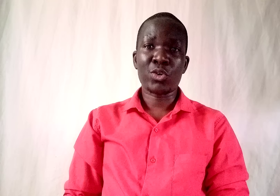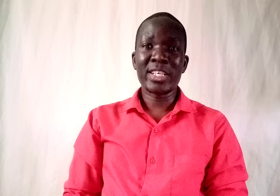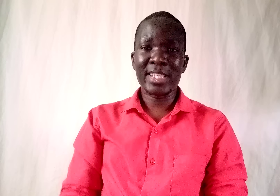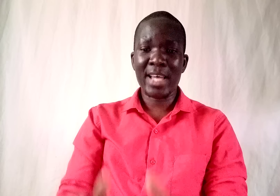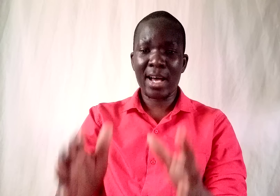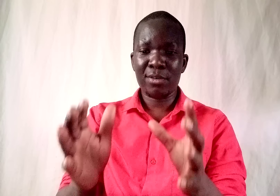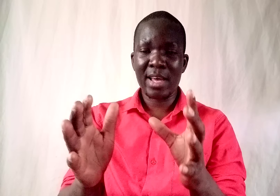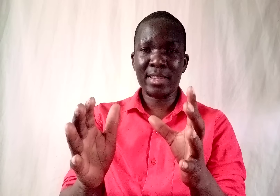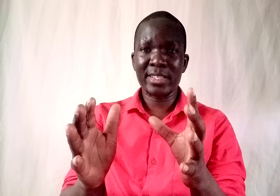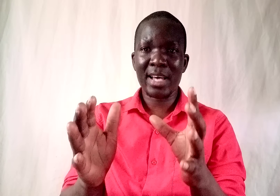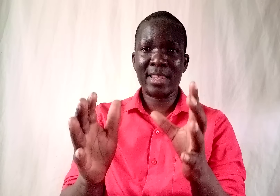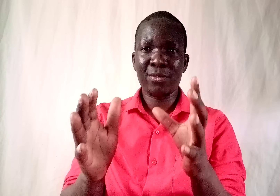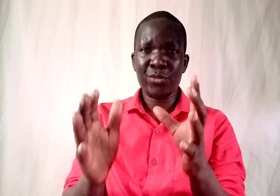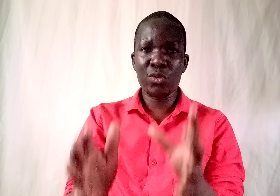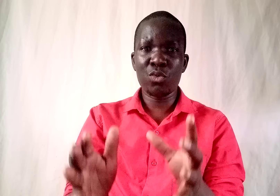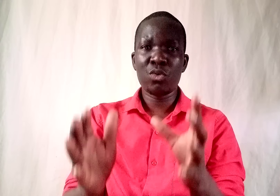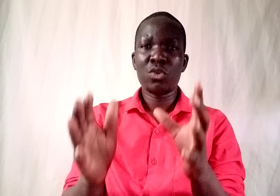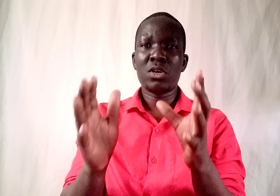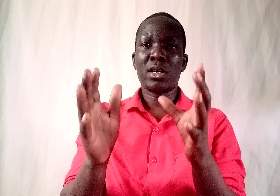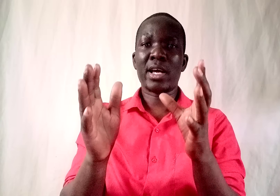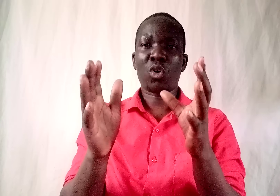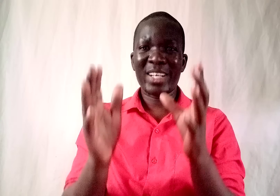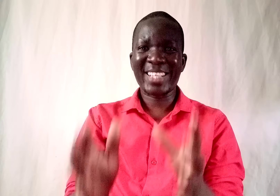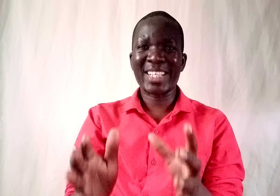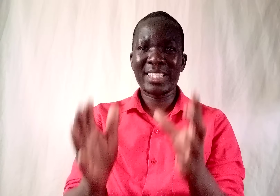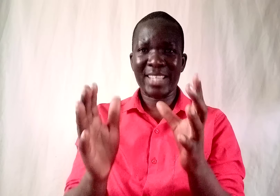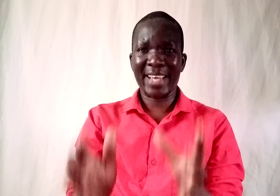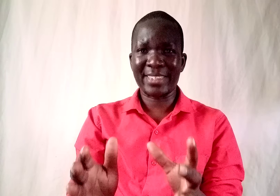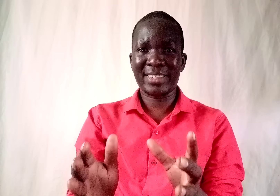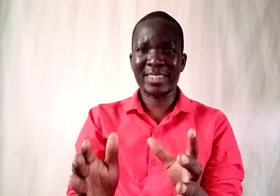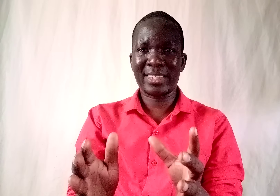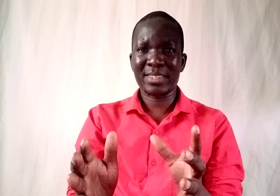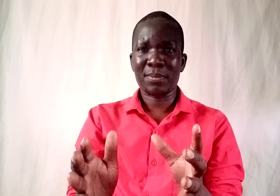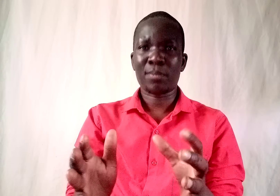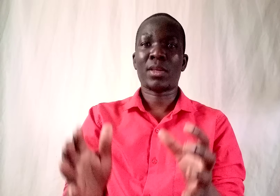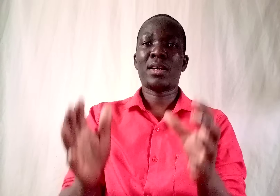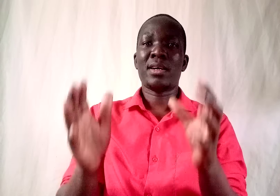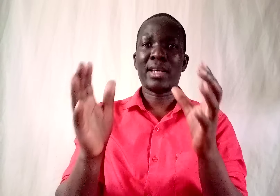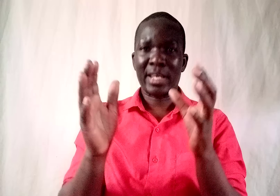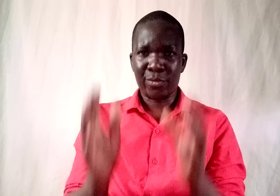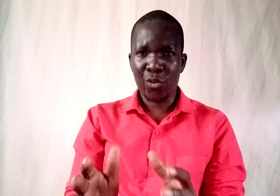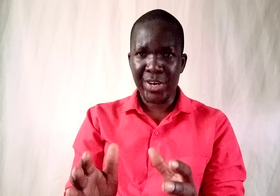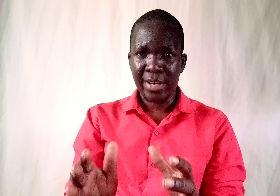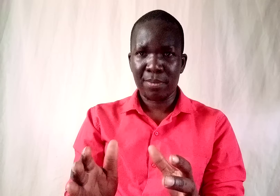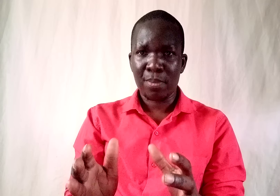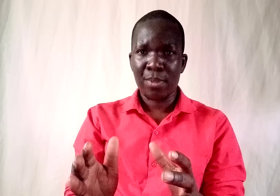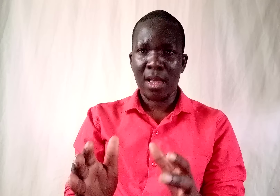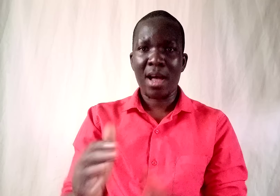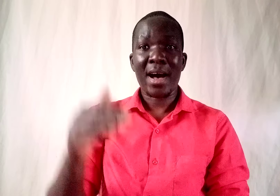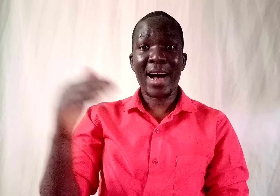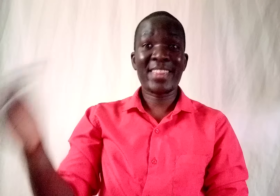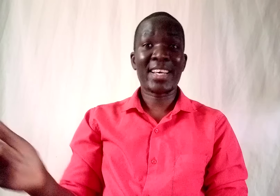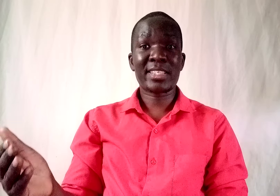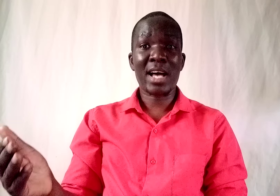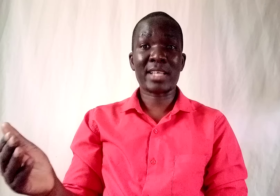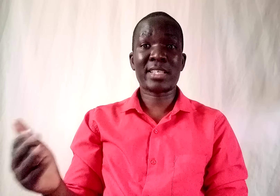these are the few collected signs in food. Others, as I